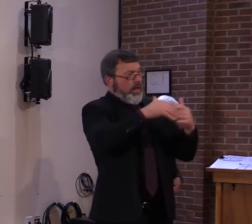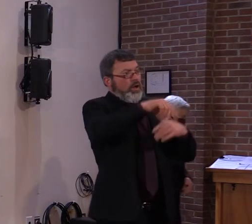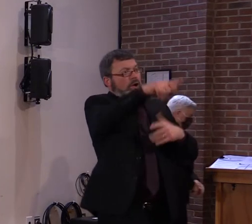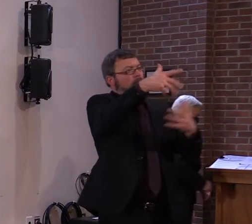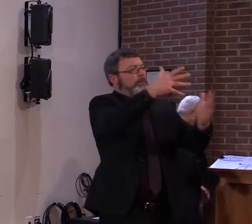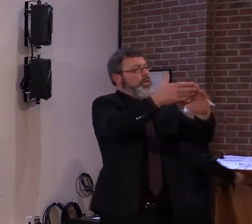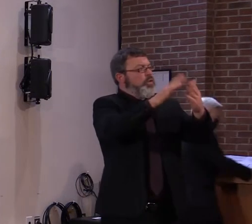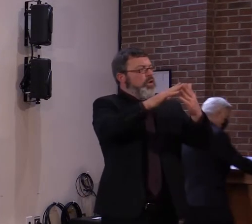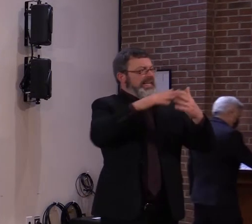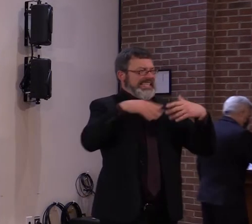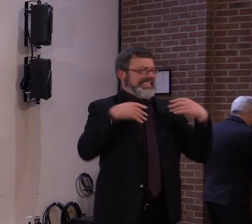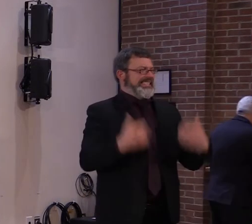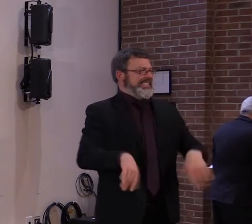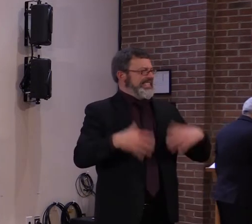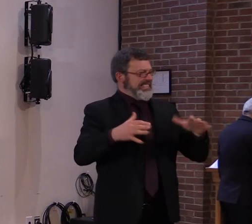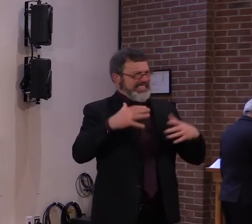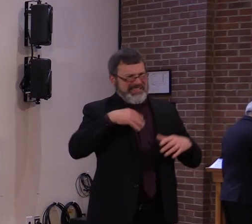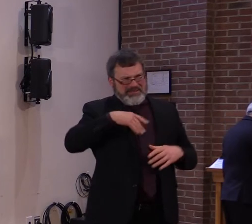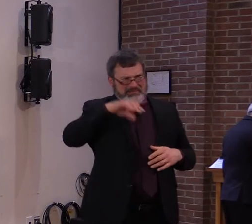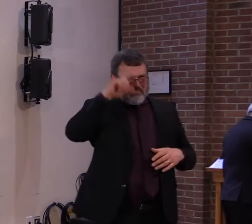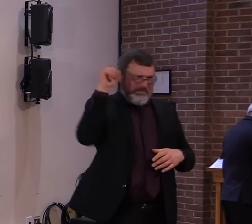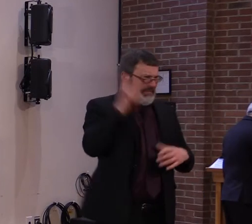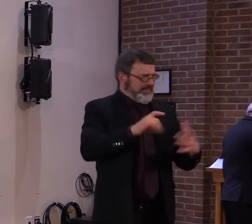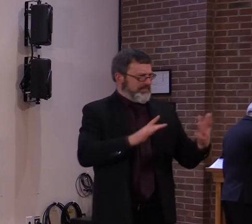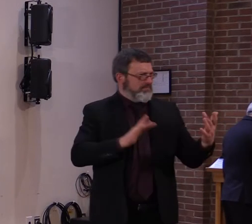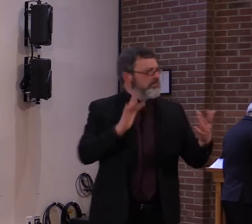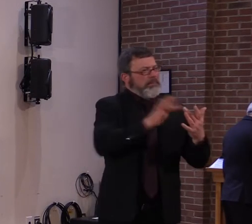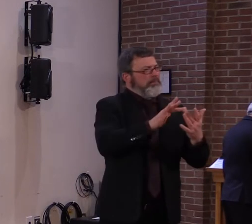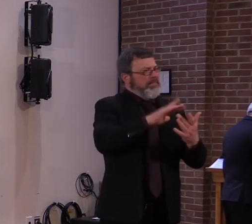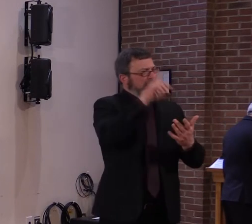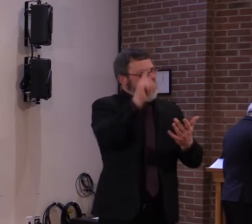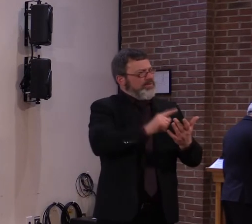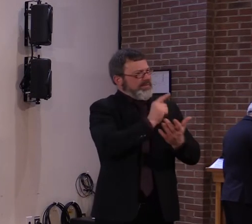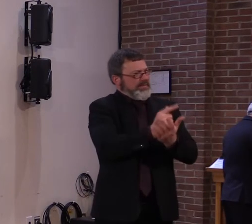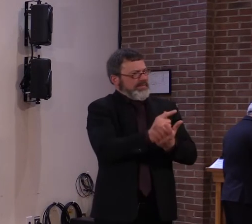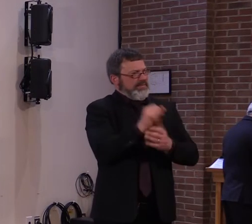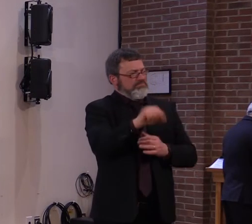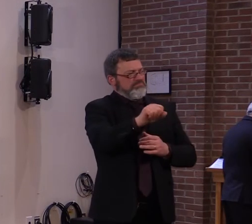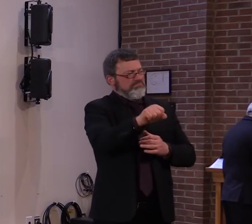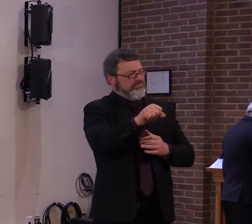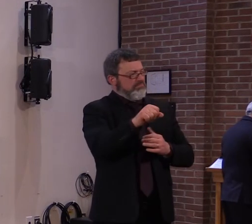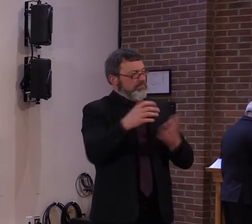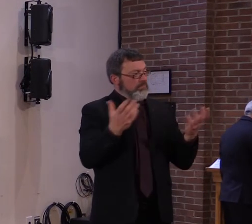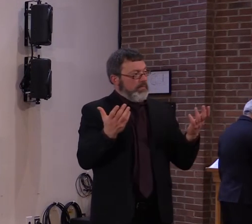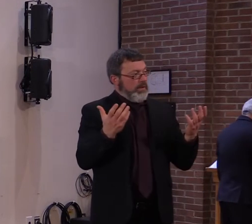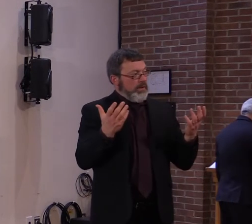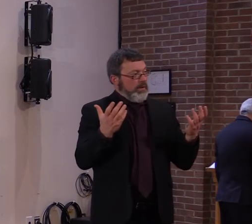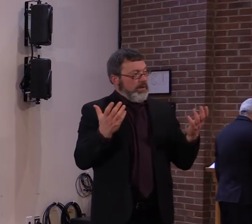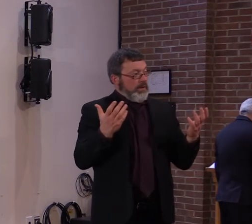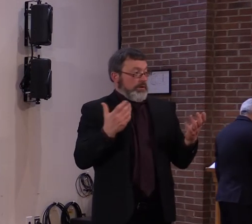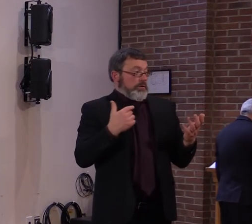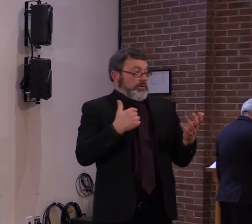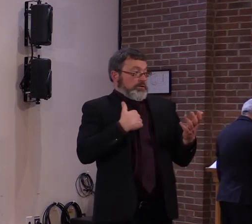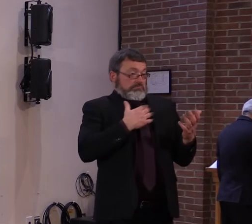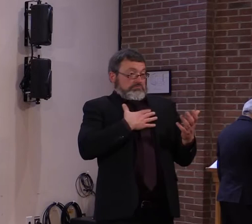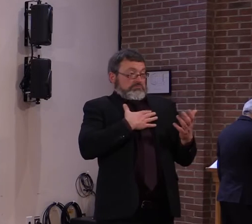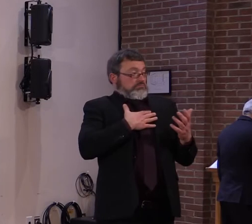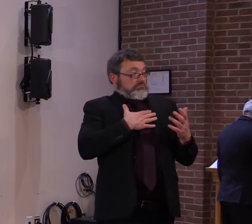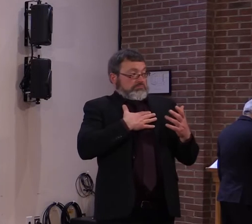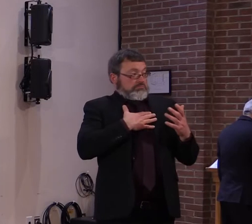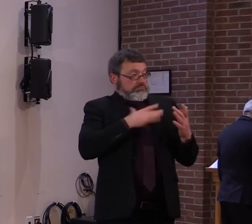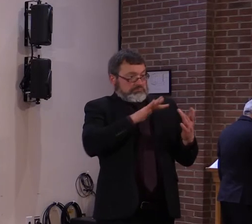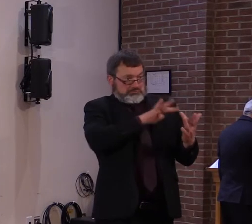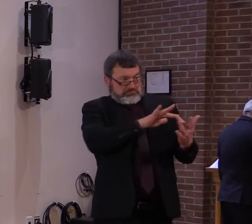that worker should be quarantined. So by our methodology, if that worker was very